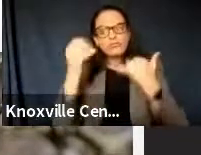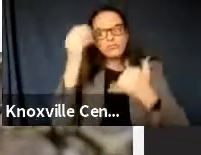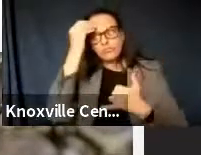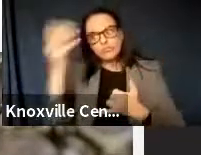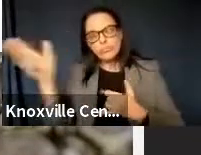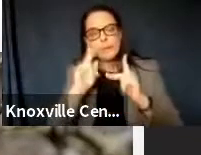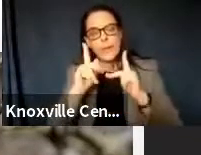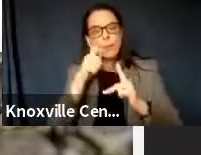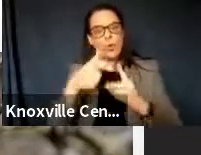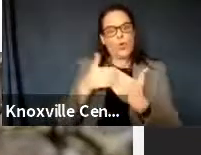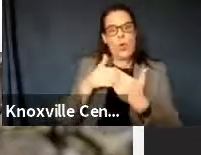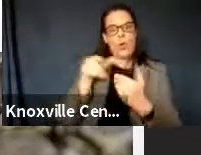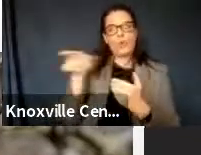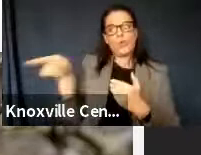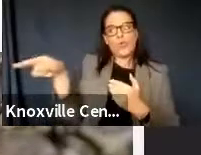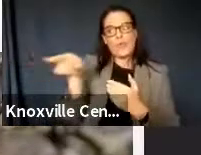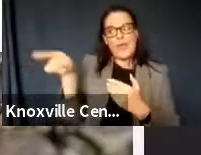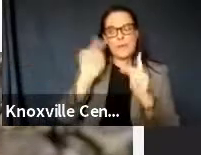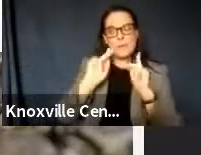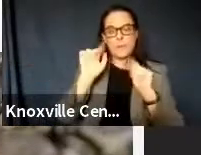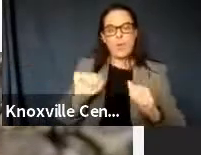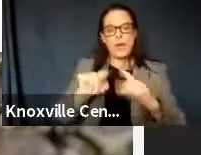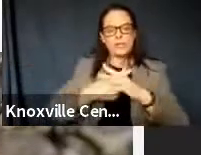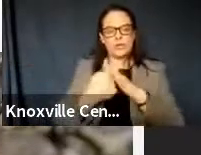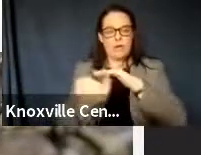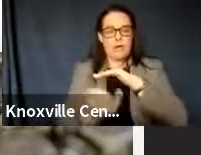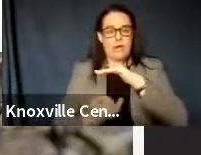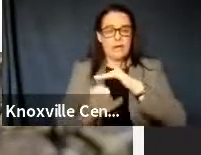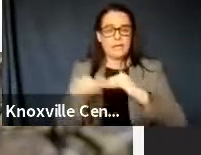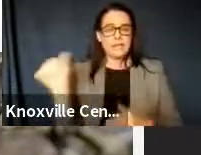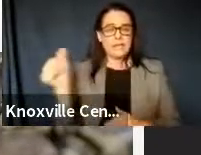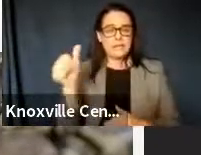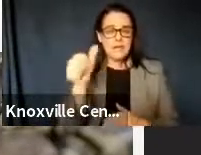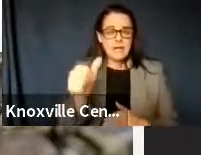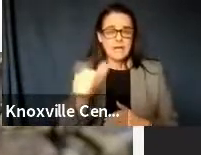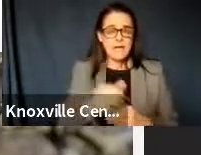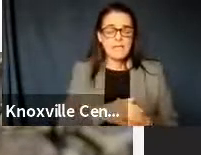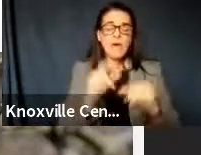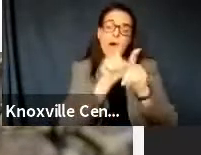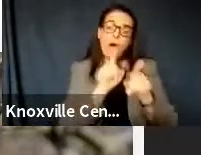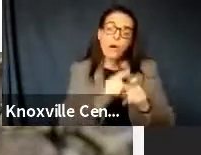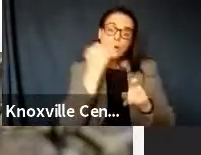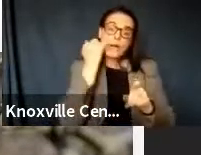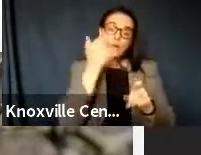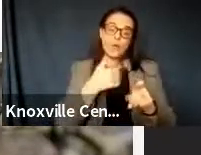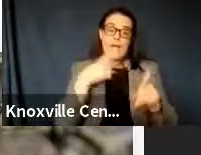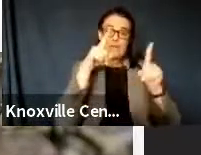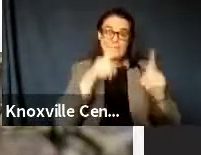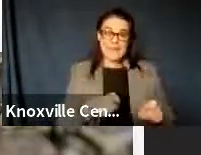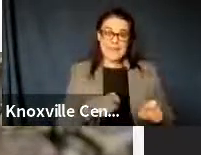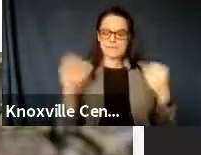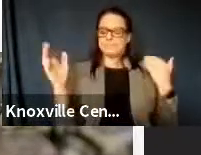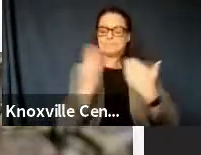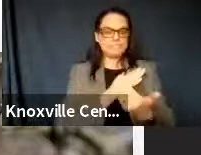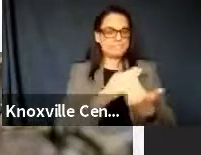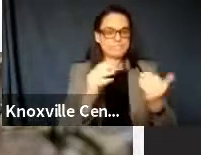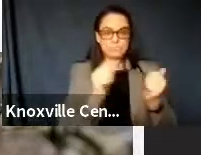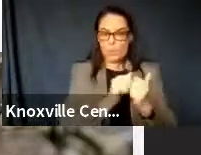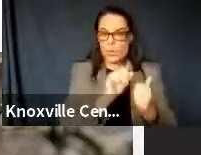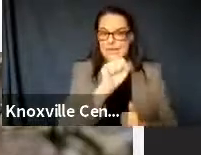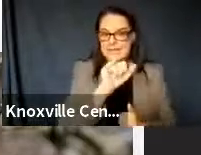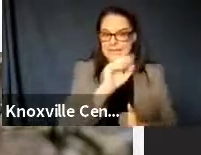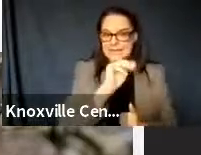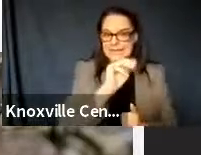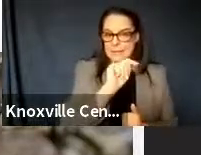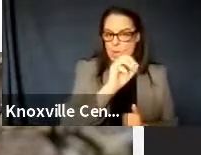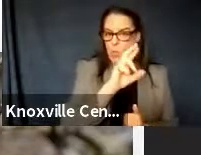can begin quarantining. Additionally, if you have been tested, Regardless of whether or not you have symptoms, you need